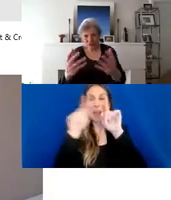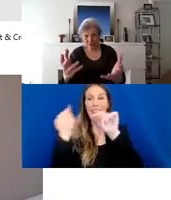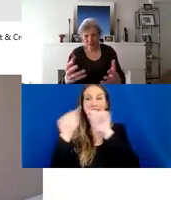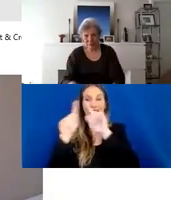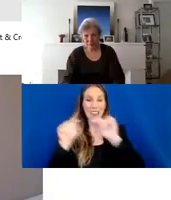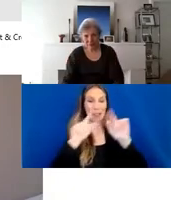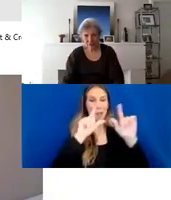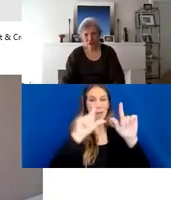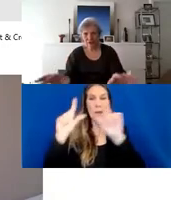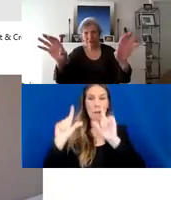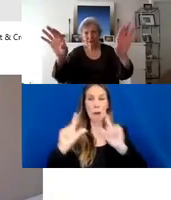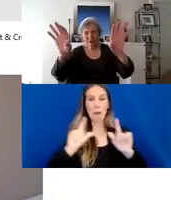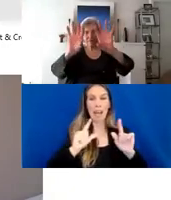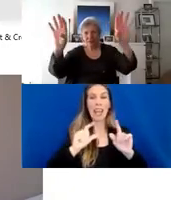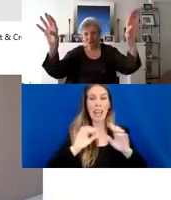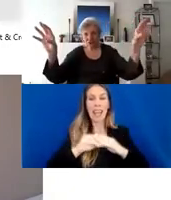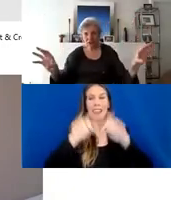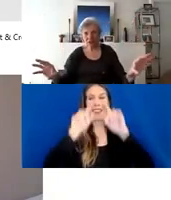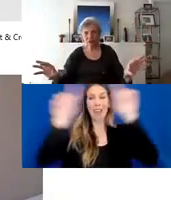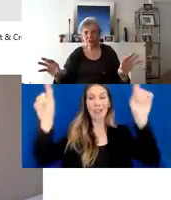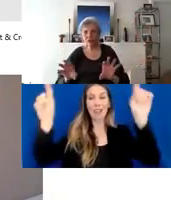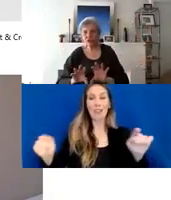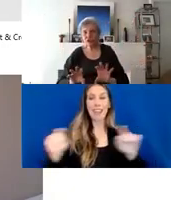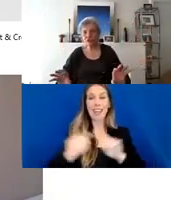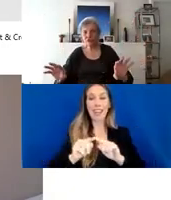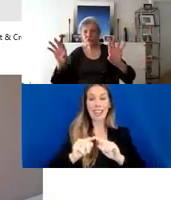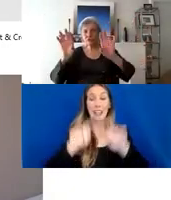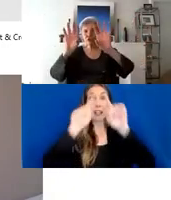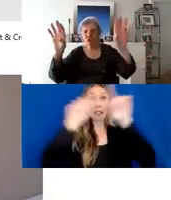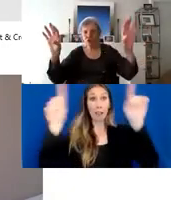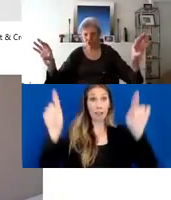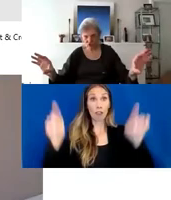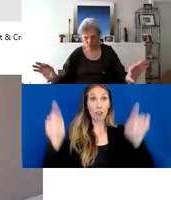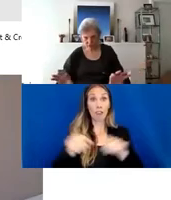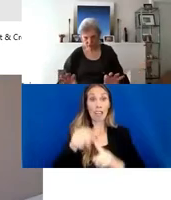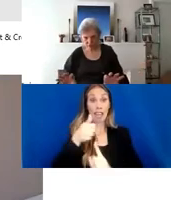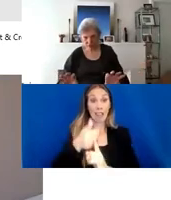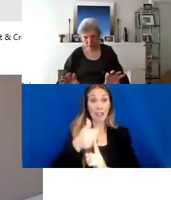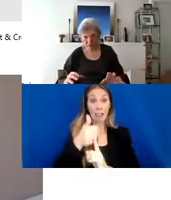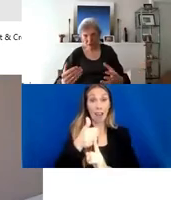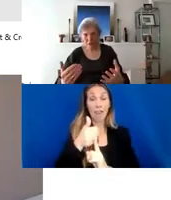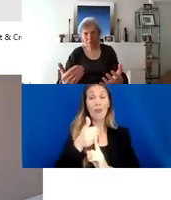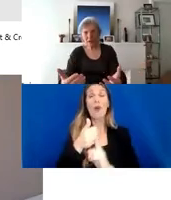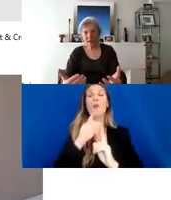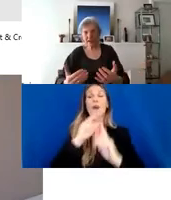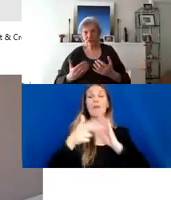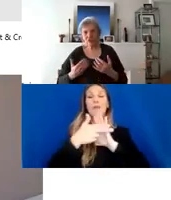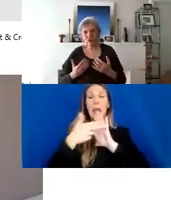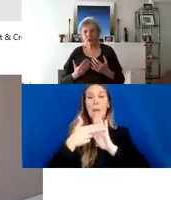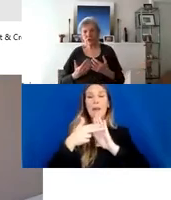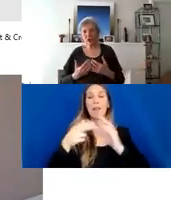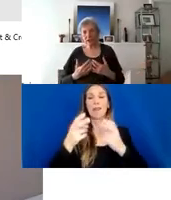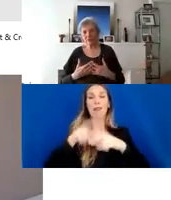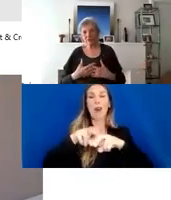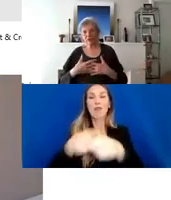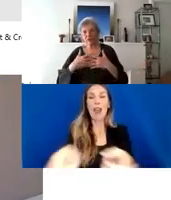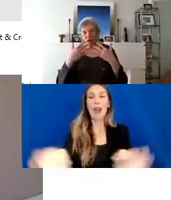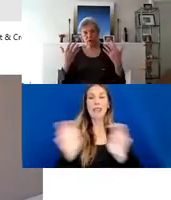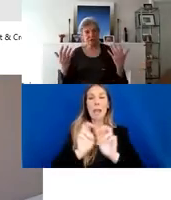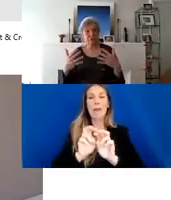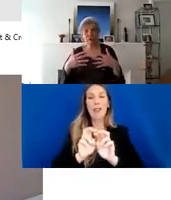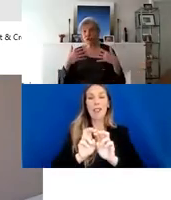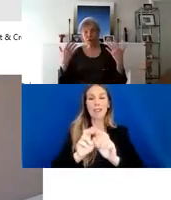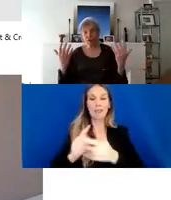within the framing. The framing itself will continue to suggest a round table, but as you go live, it will